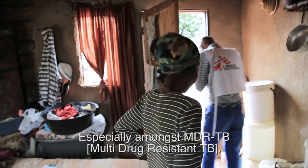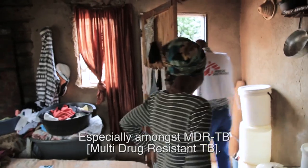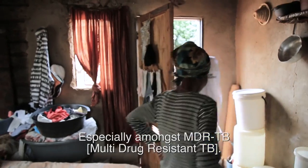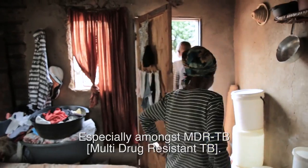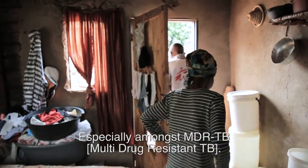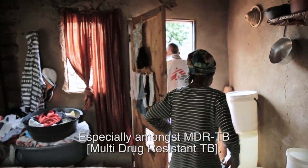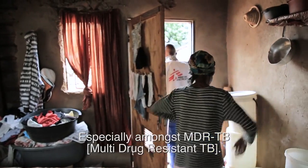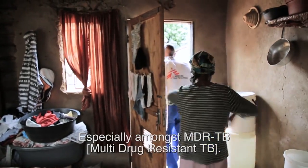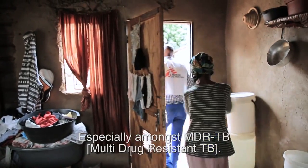MTRTP.